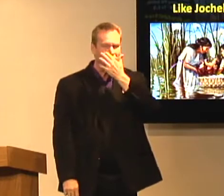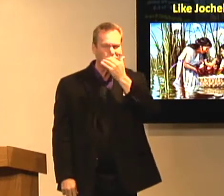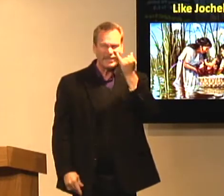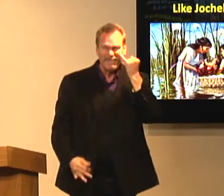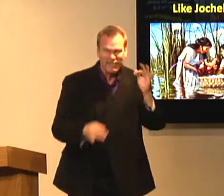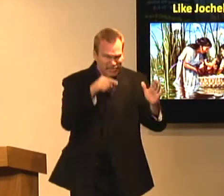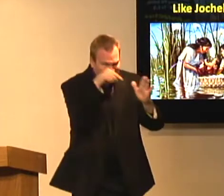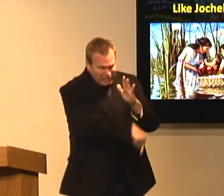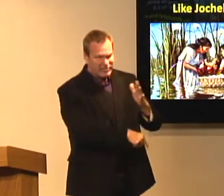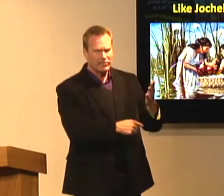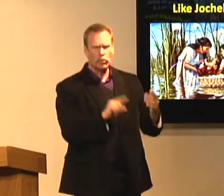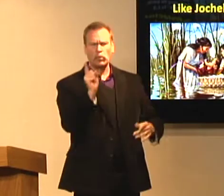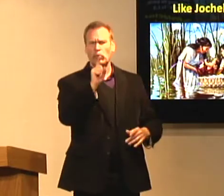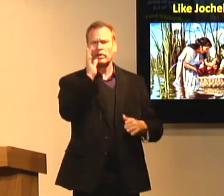the nation of Israel.